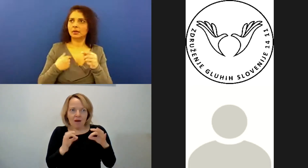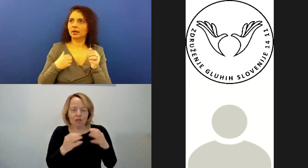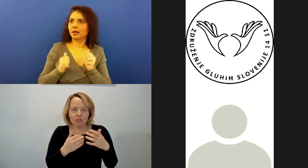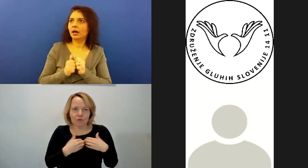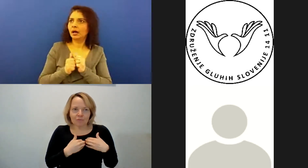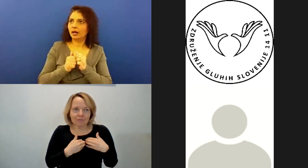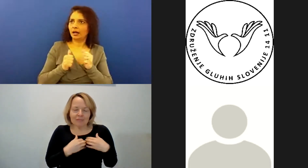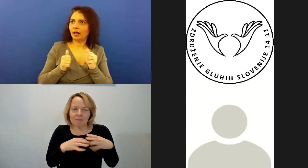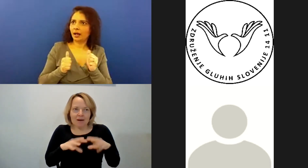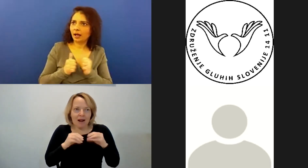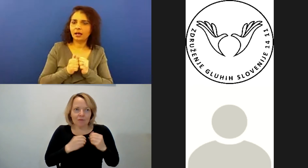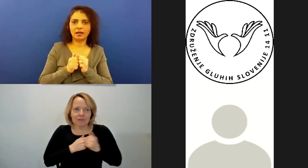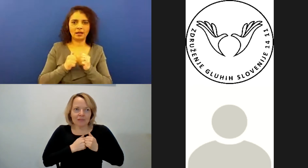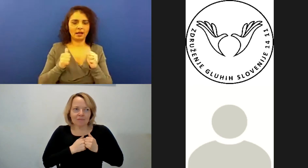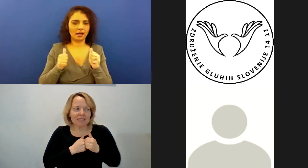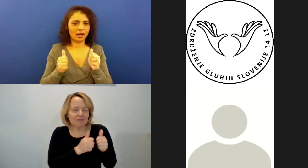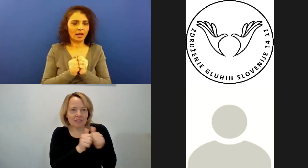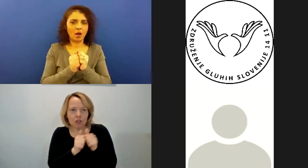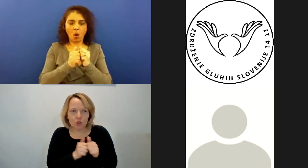would you be my girlfriend?